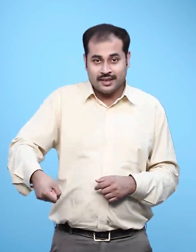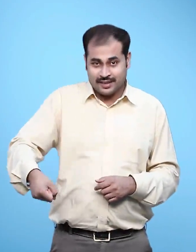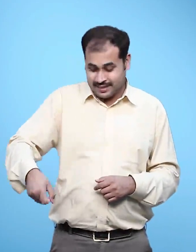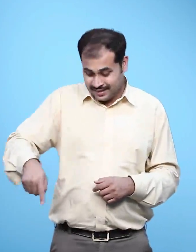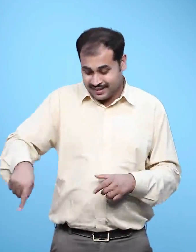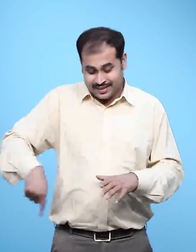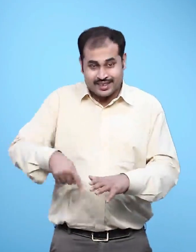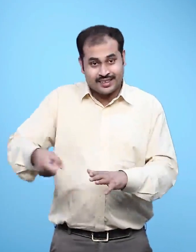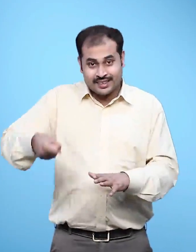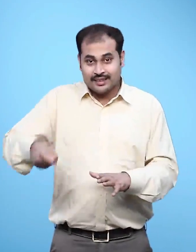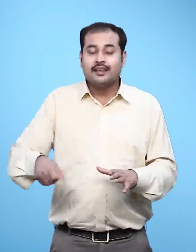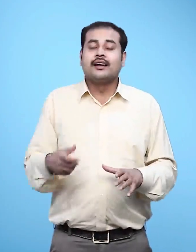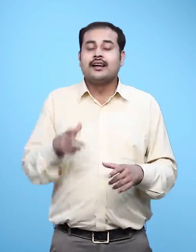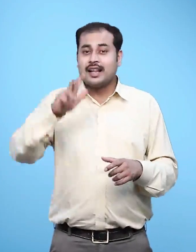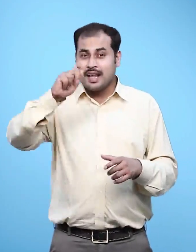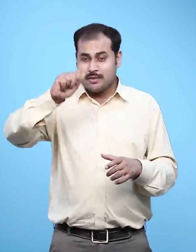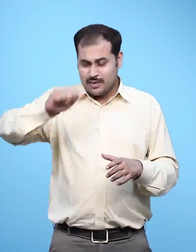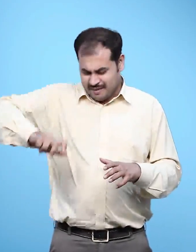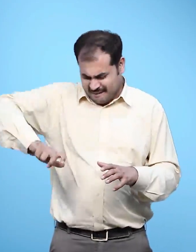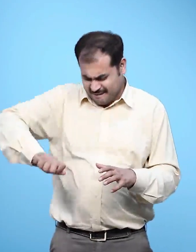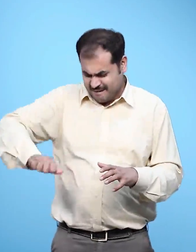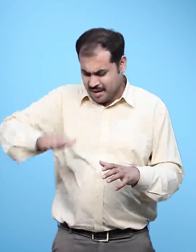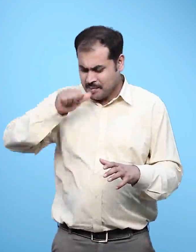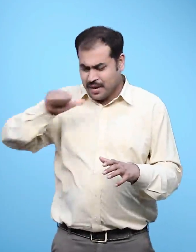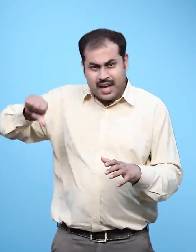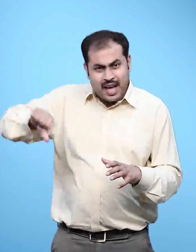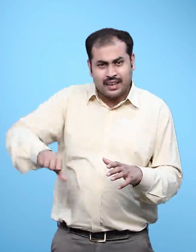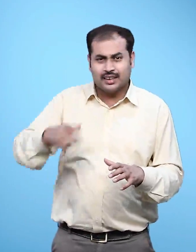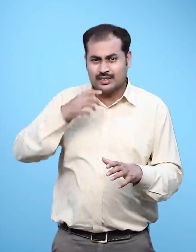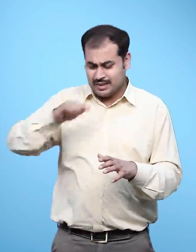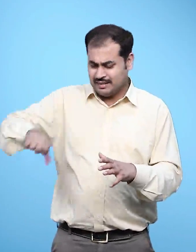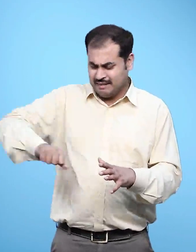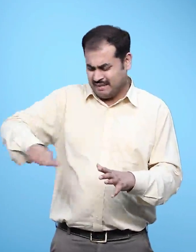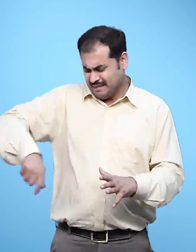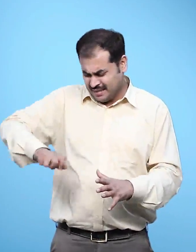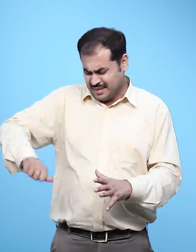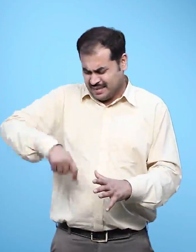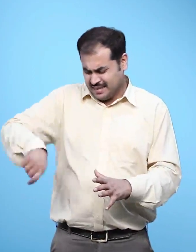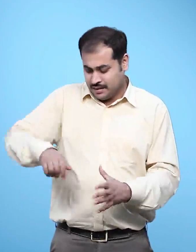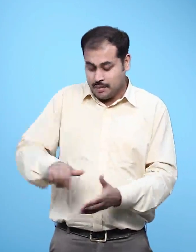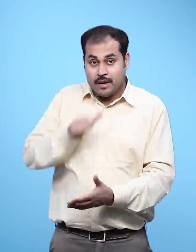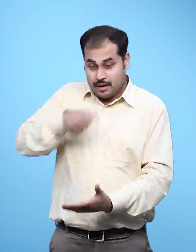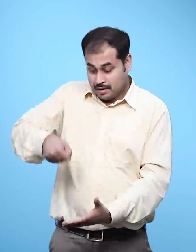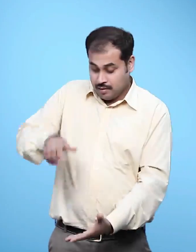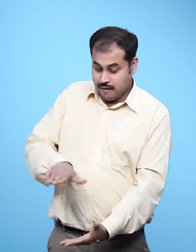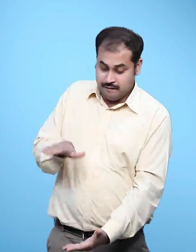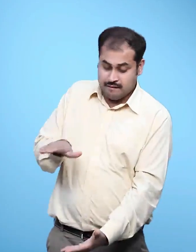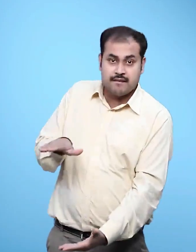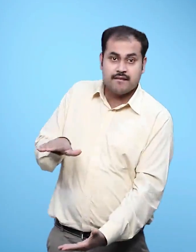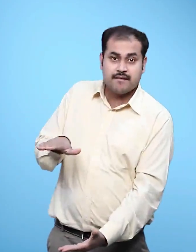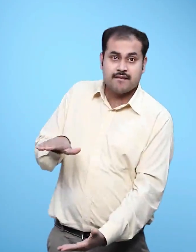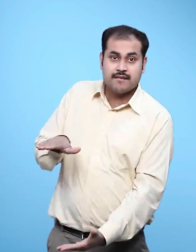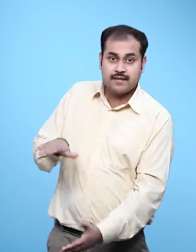They make a bucket full of lemon